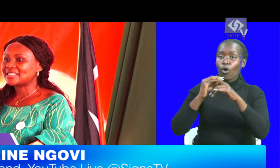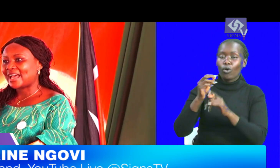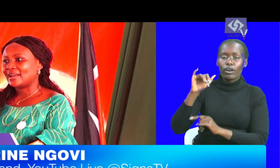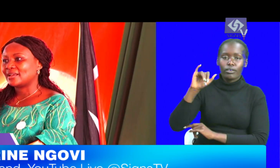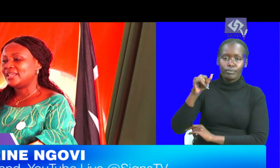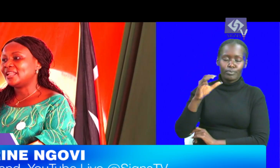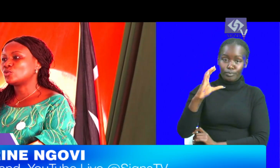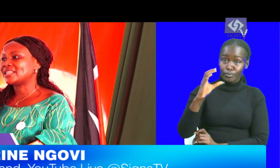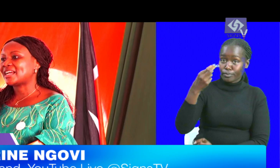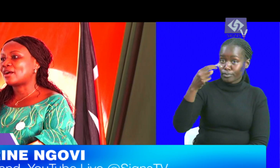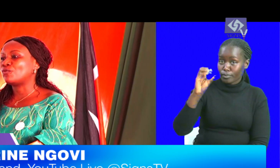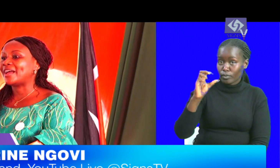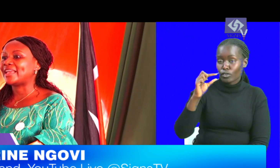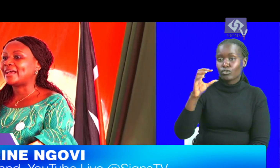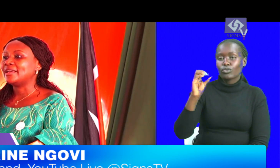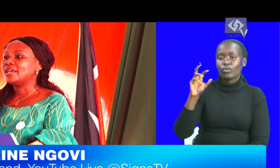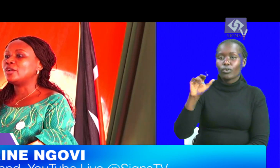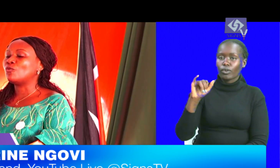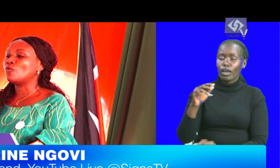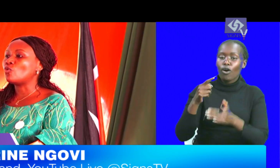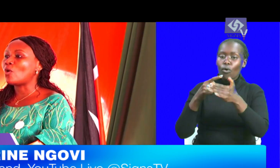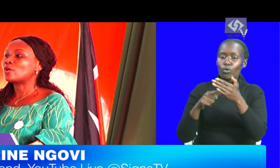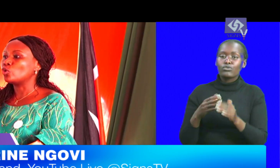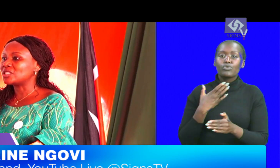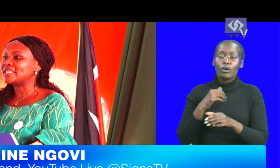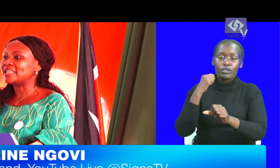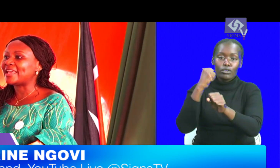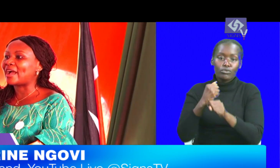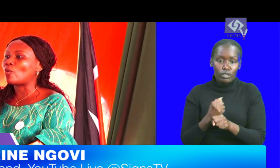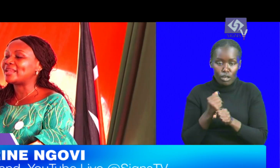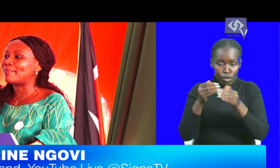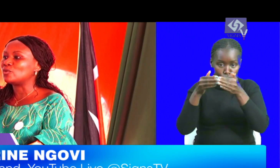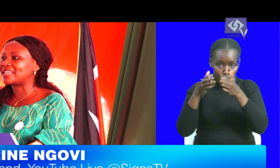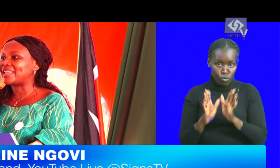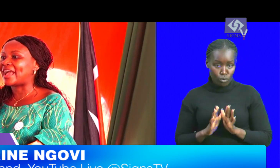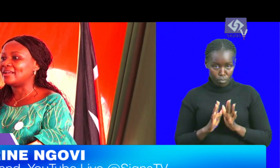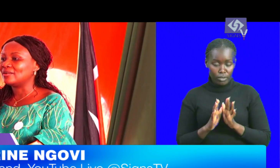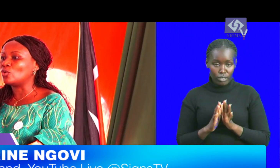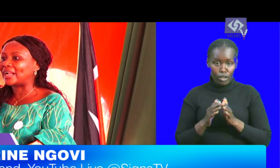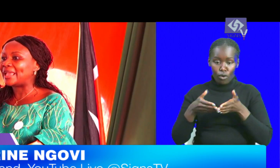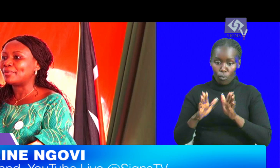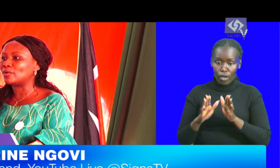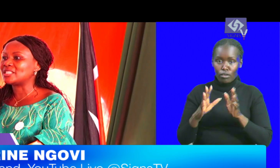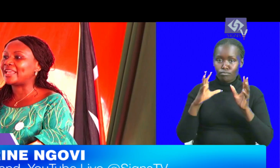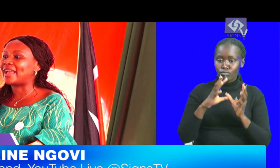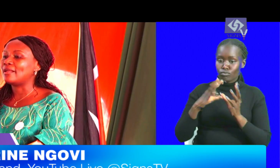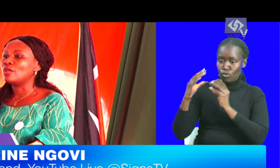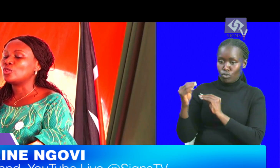Sasa ile tunataka kufanya ni kufungua route ingine ya kwenda Mount Kenya, kuclimb Mount Kenya